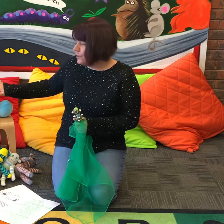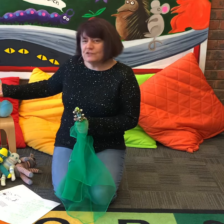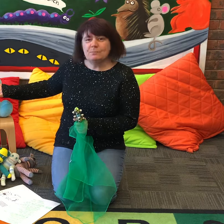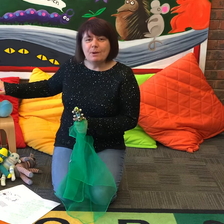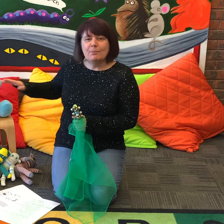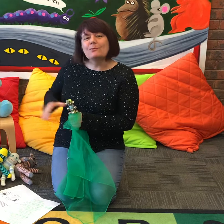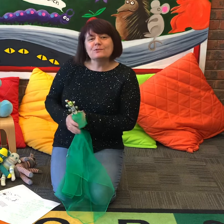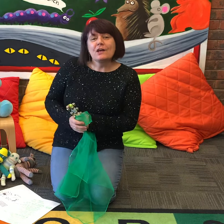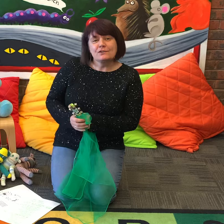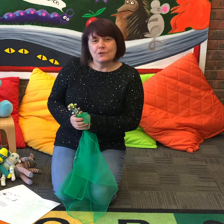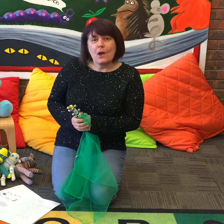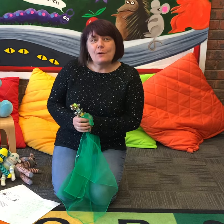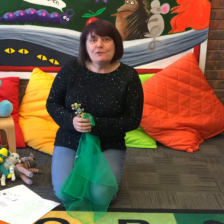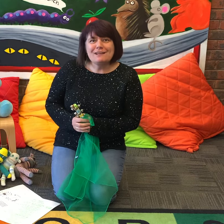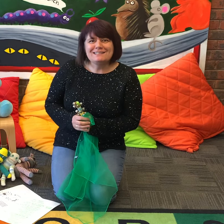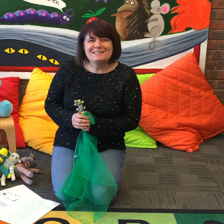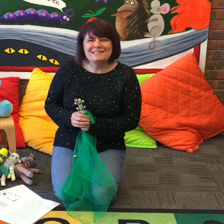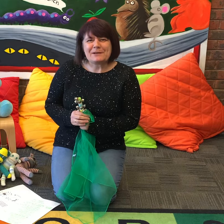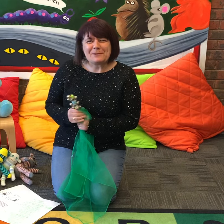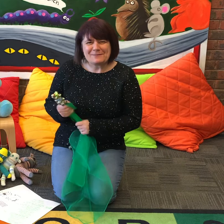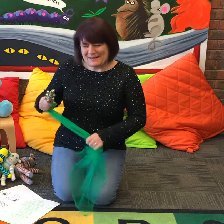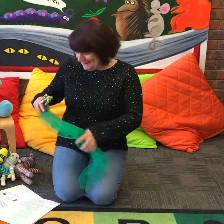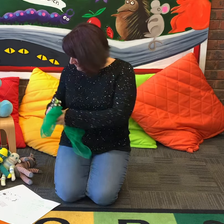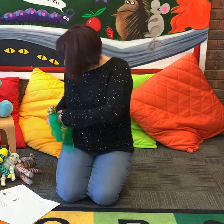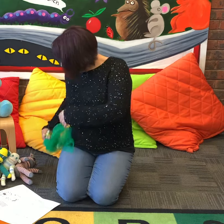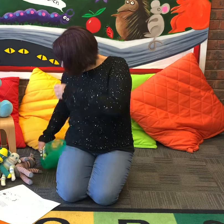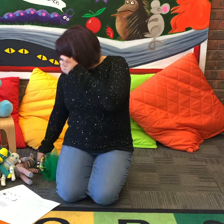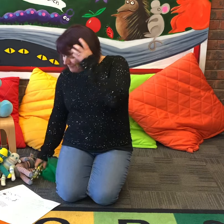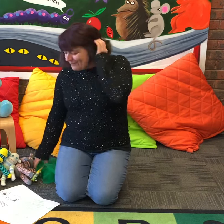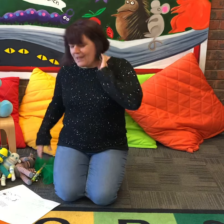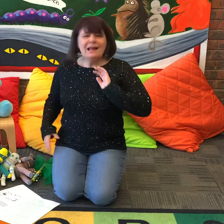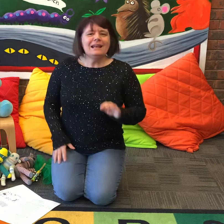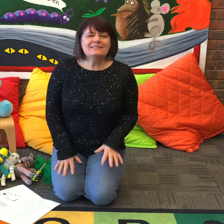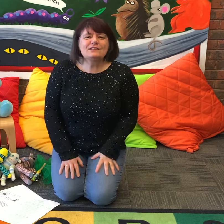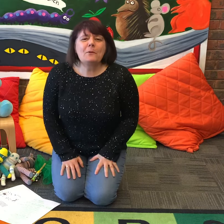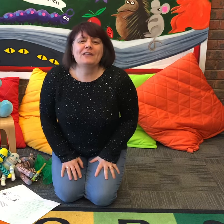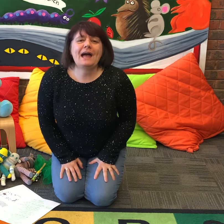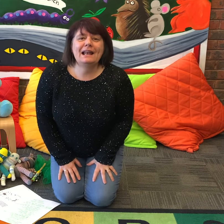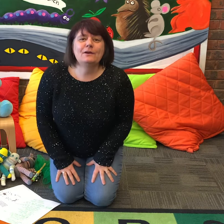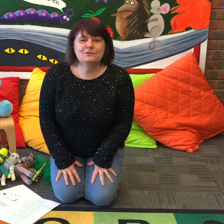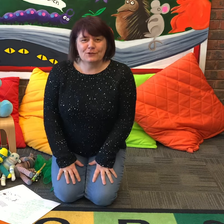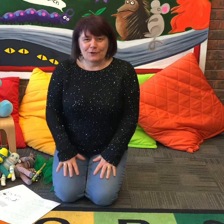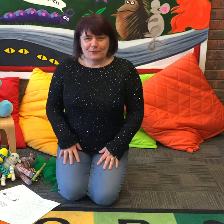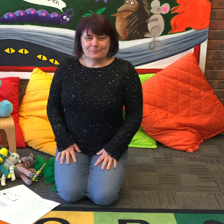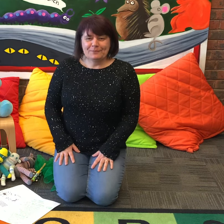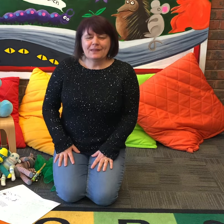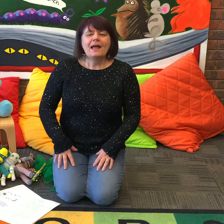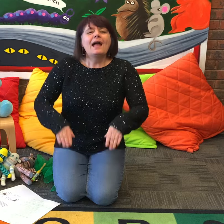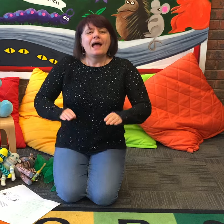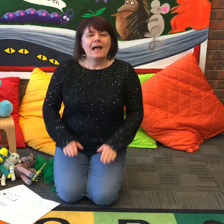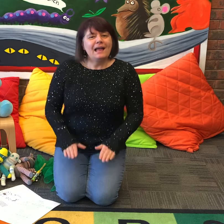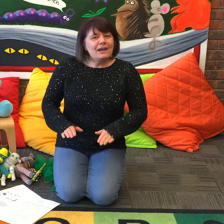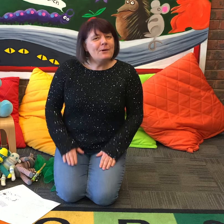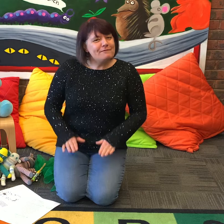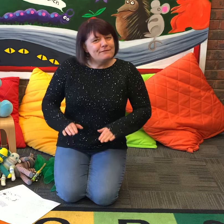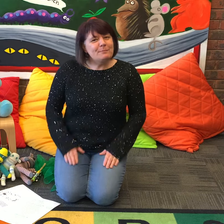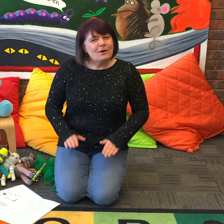some bubbles. So I hope you're ready to sing with me. Let's start with our hello song. Hello